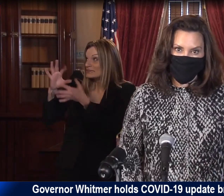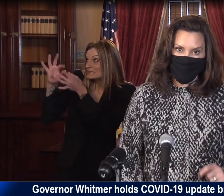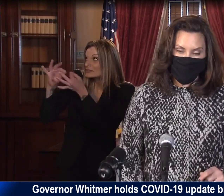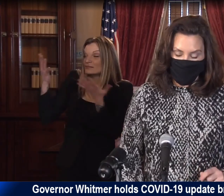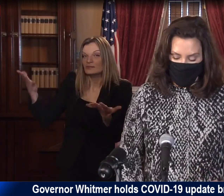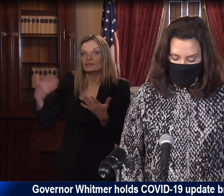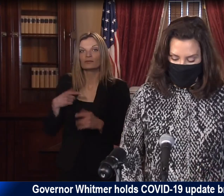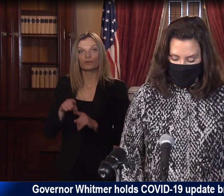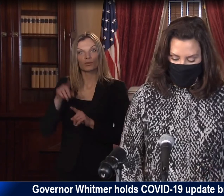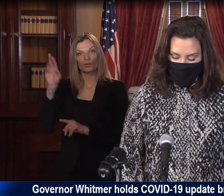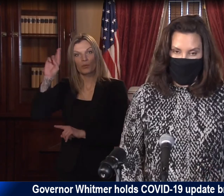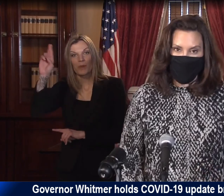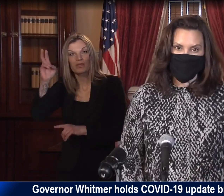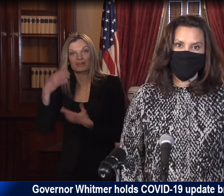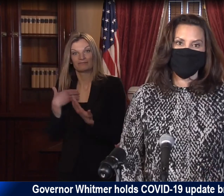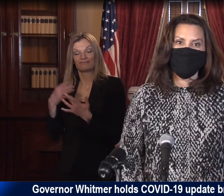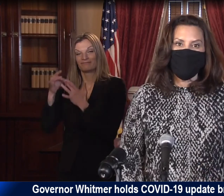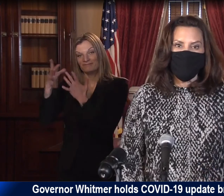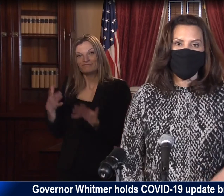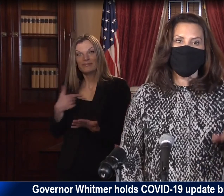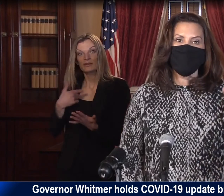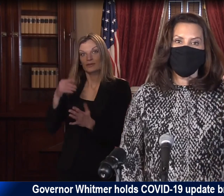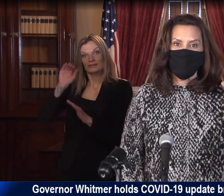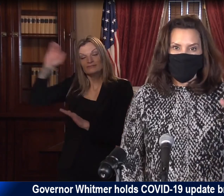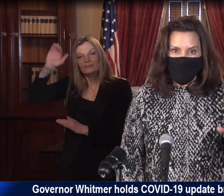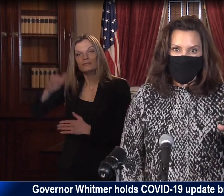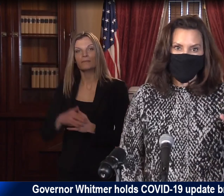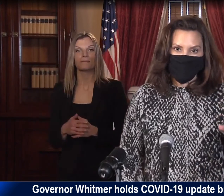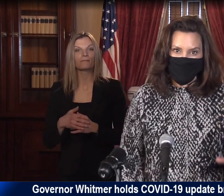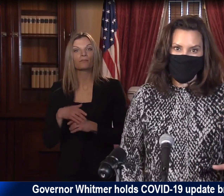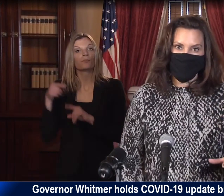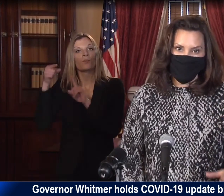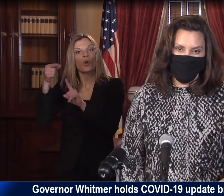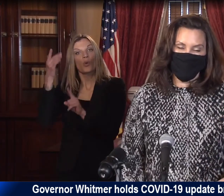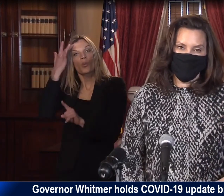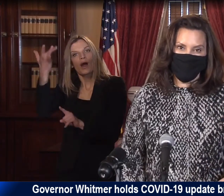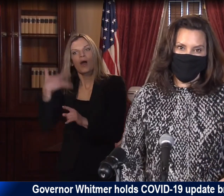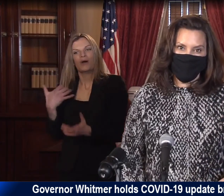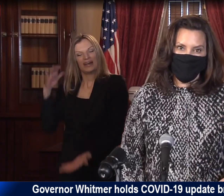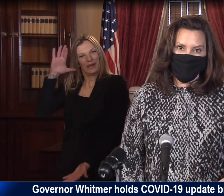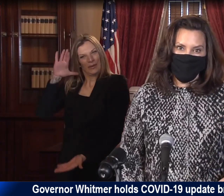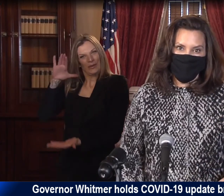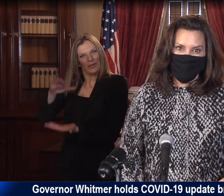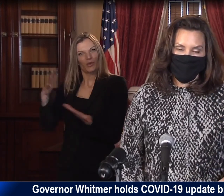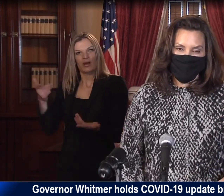Republican leadership here at our Capitol and asked them to help bring down the heat.